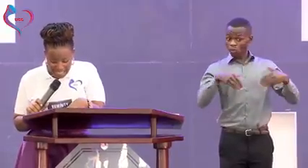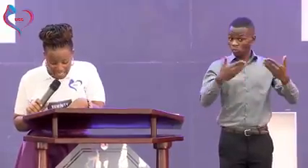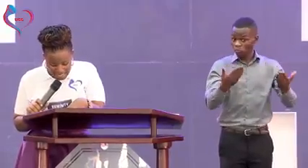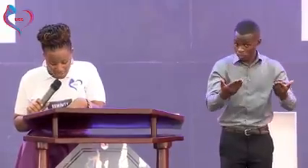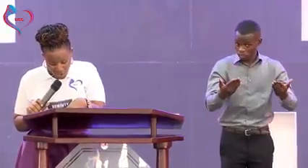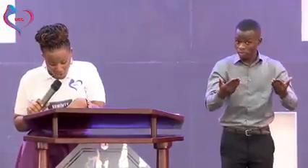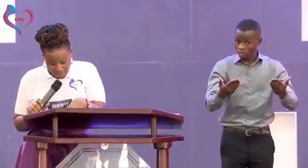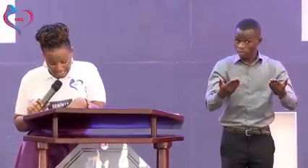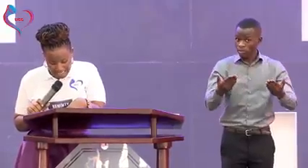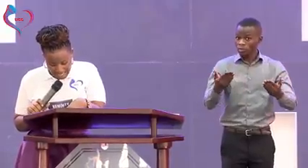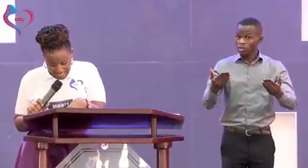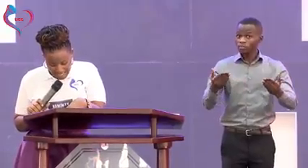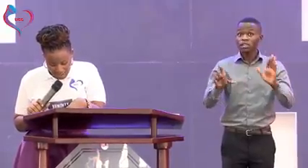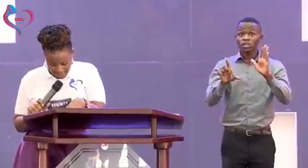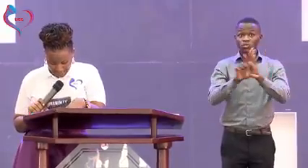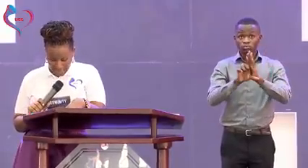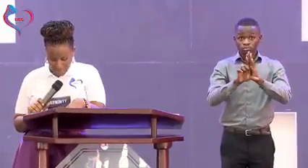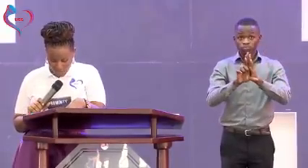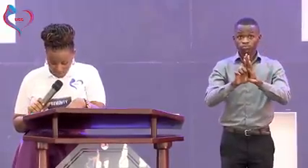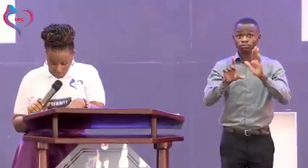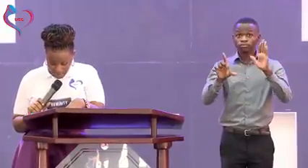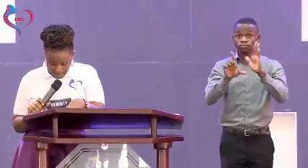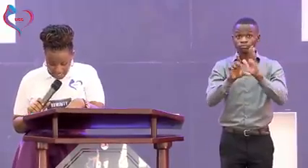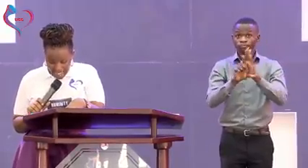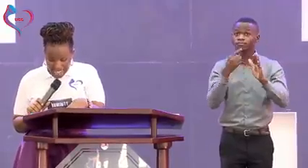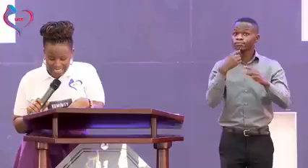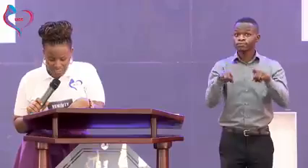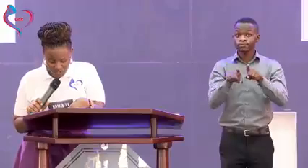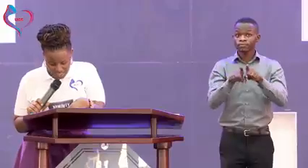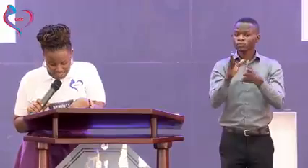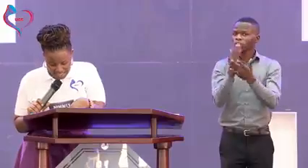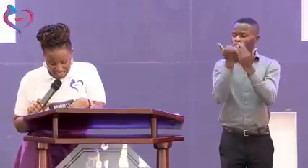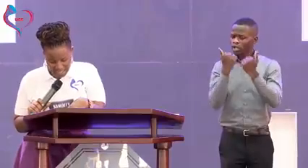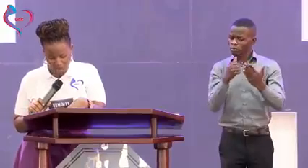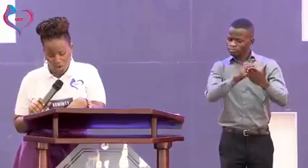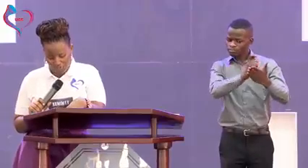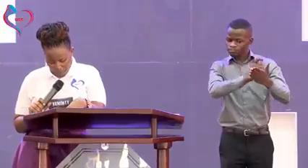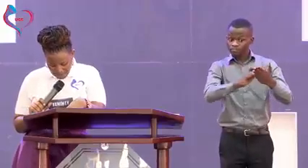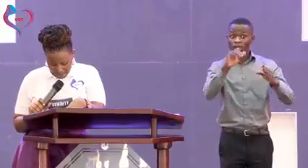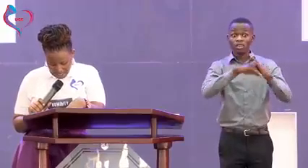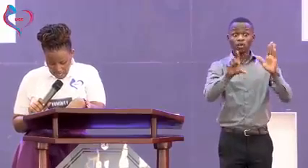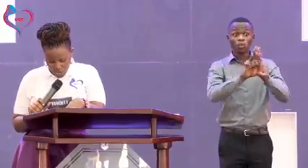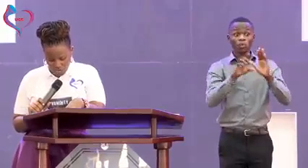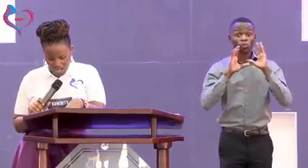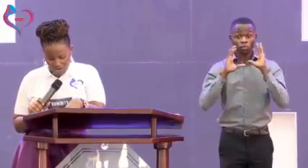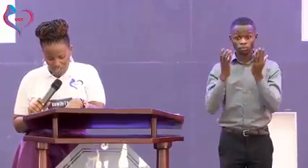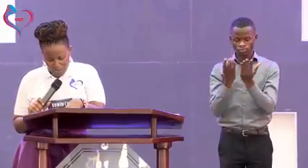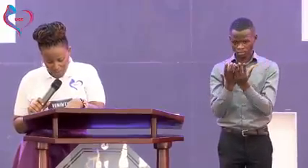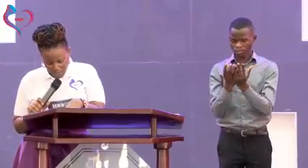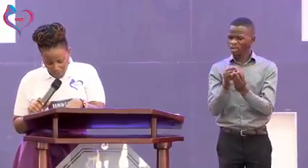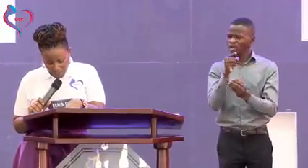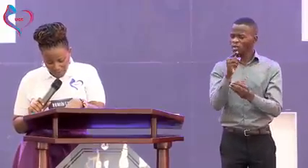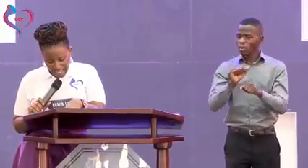not the law say the same also? It is written in the law of Moses, you shall